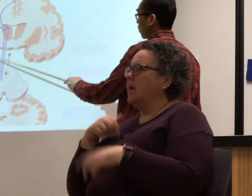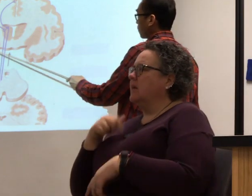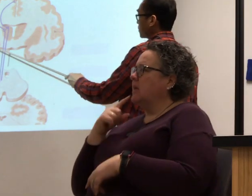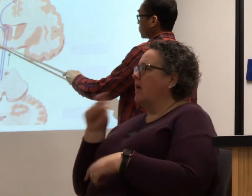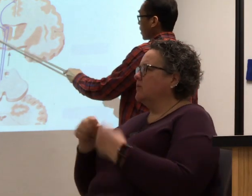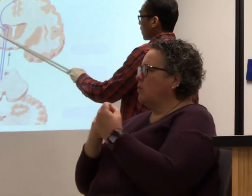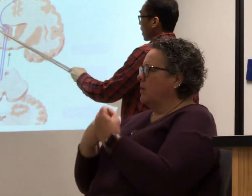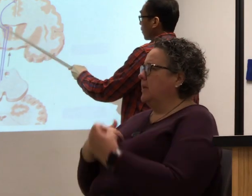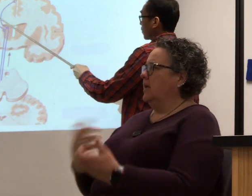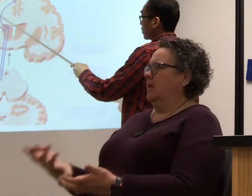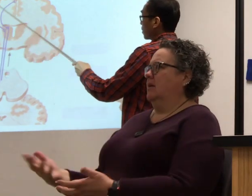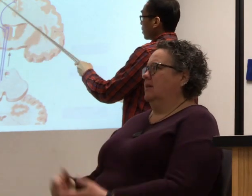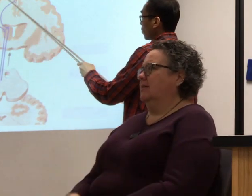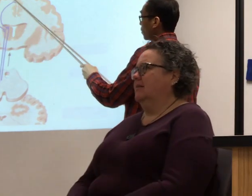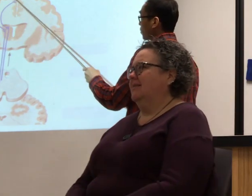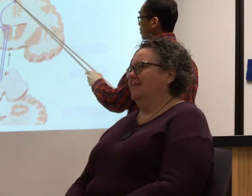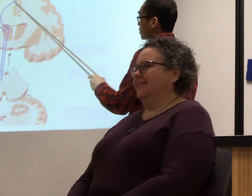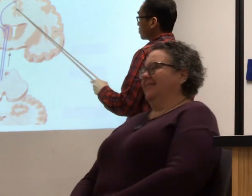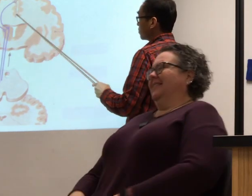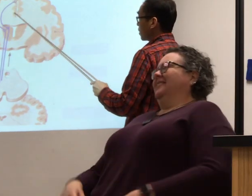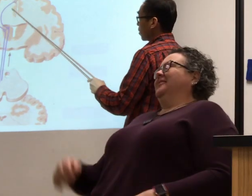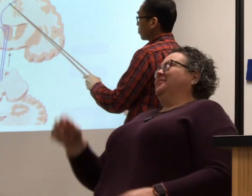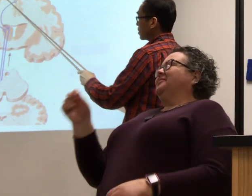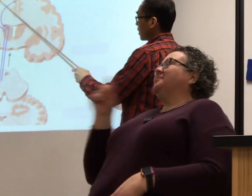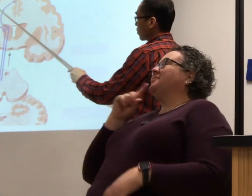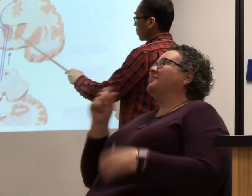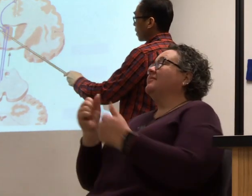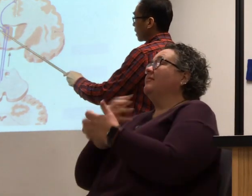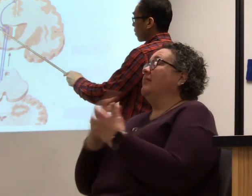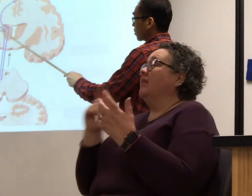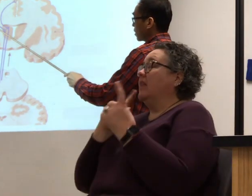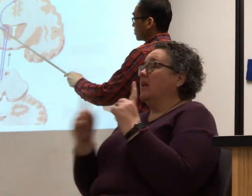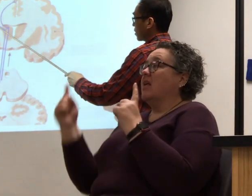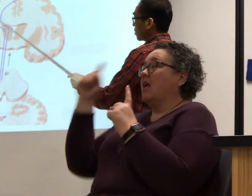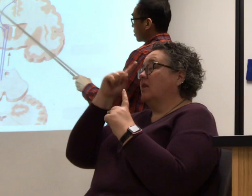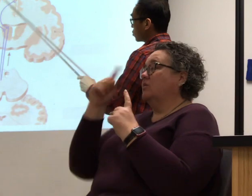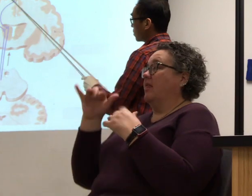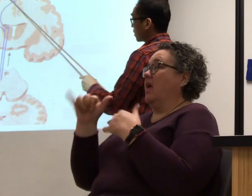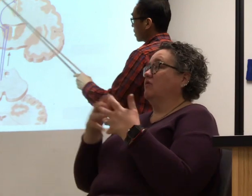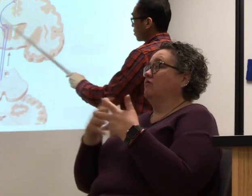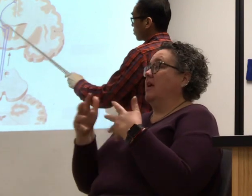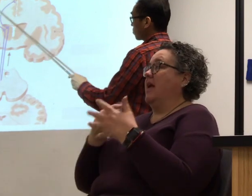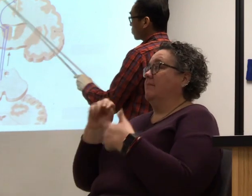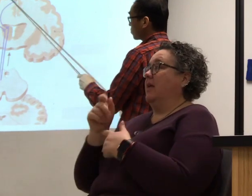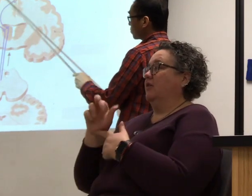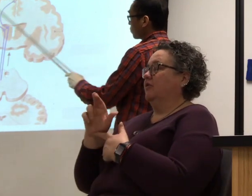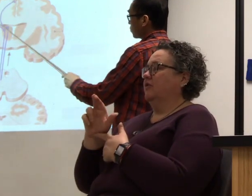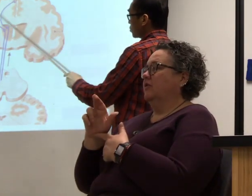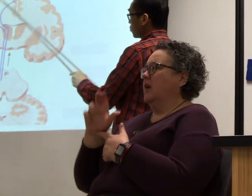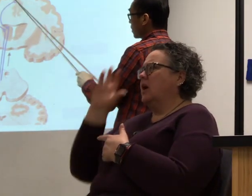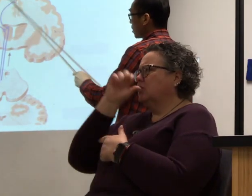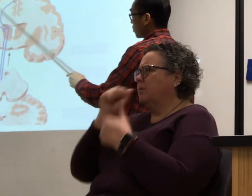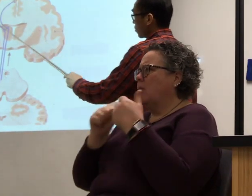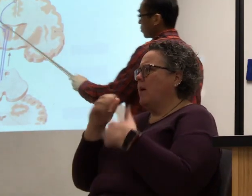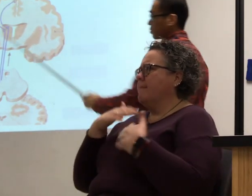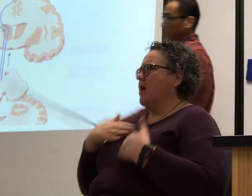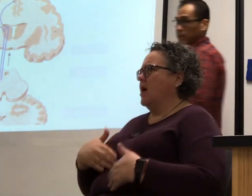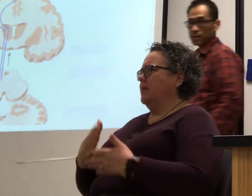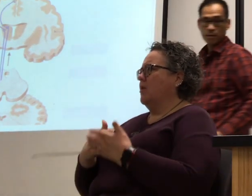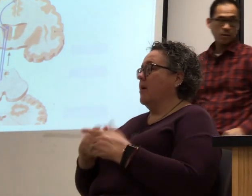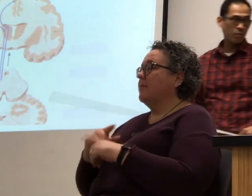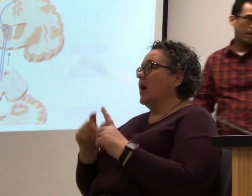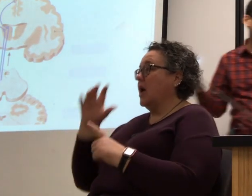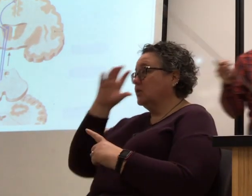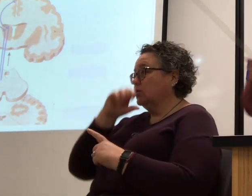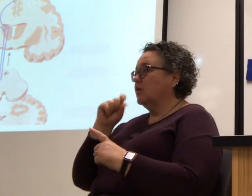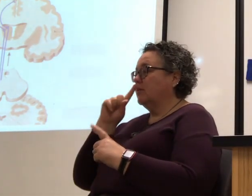mapped out on this gray matter. Whether it's, you know, depending on what body part it is, but presuming you're